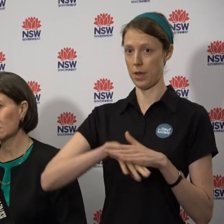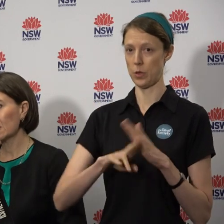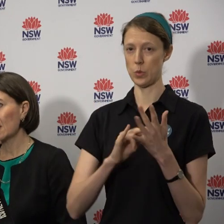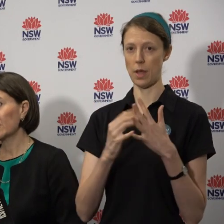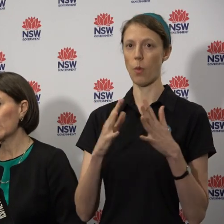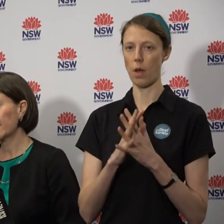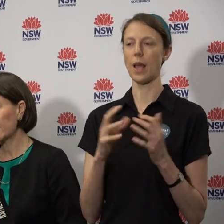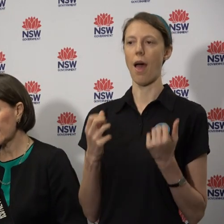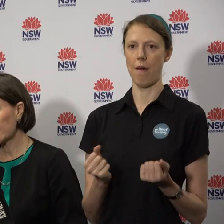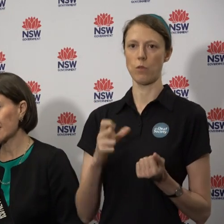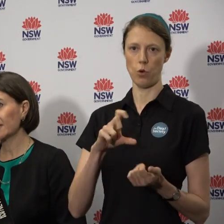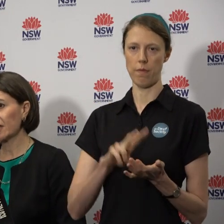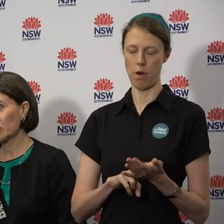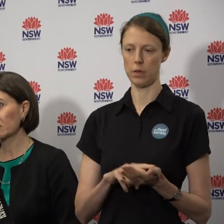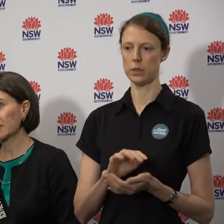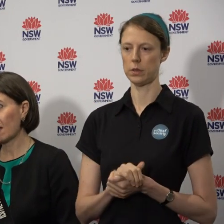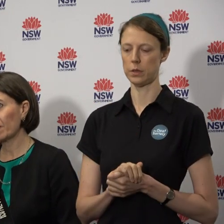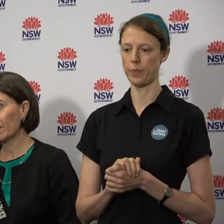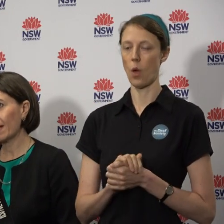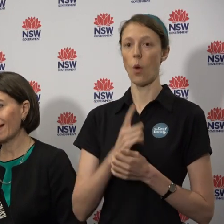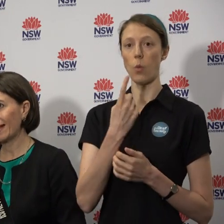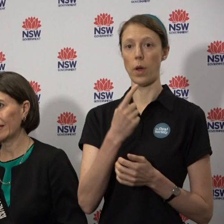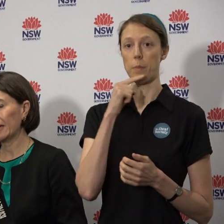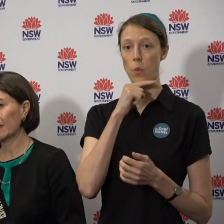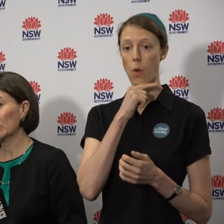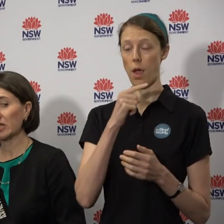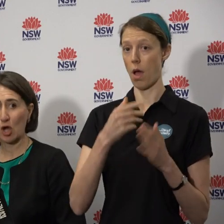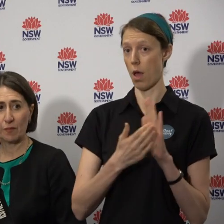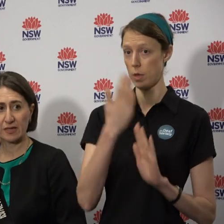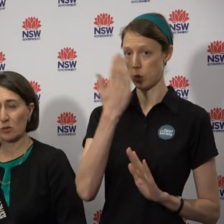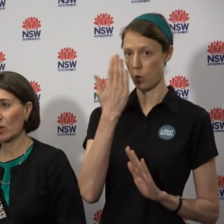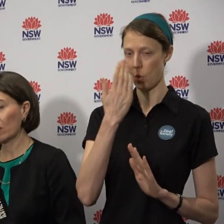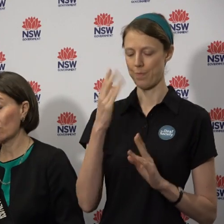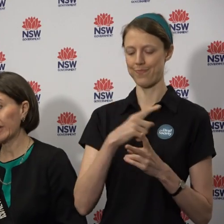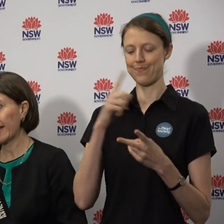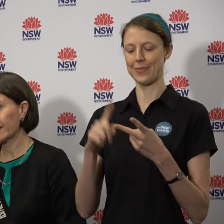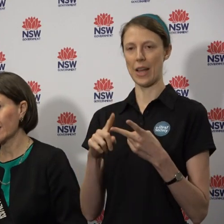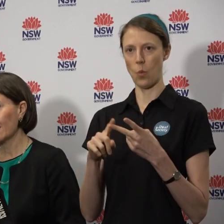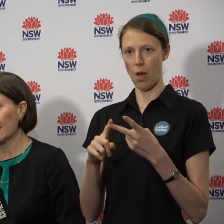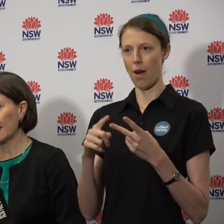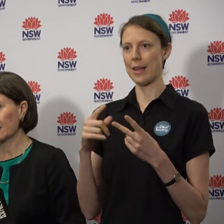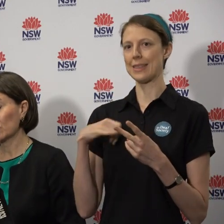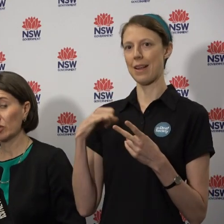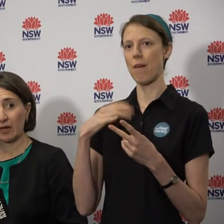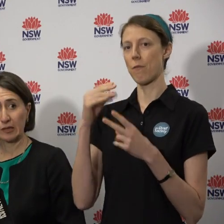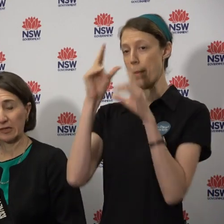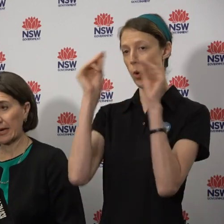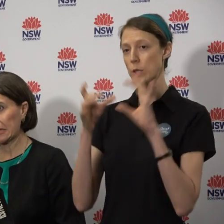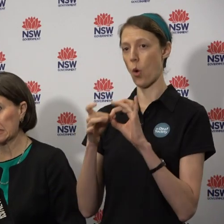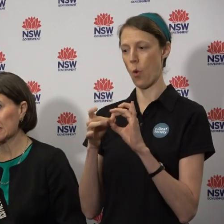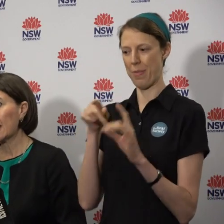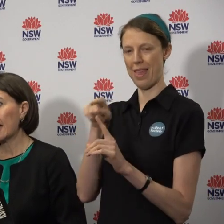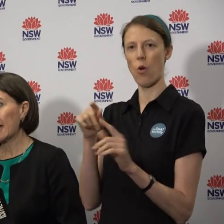High School. The 26th is an additional staff member at the nursing home that's already had 2